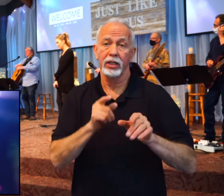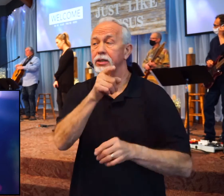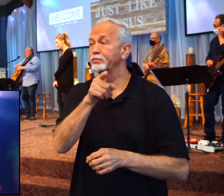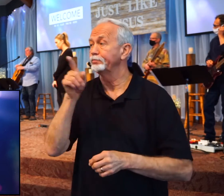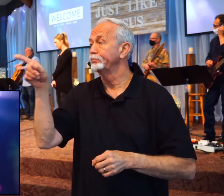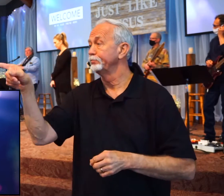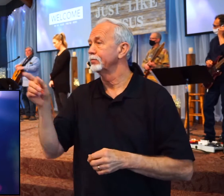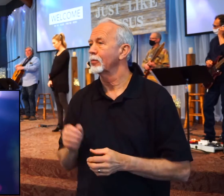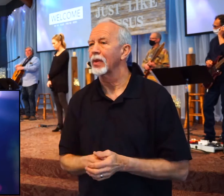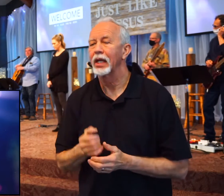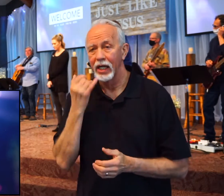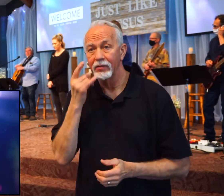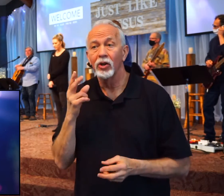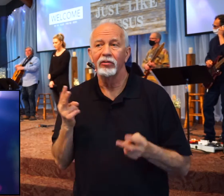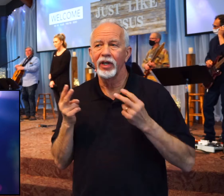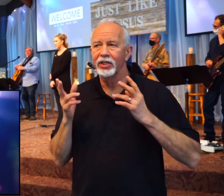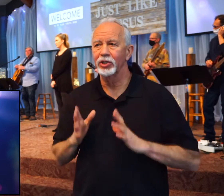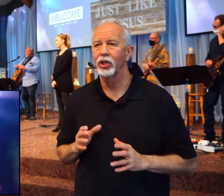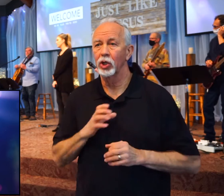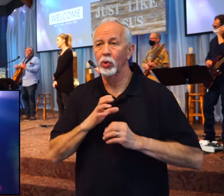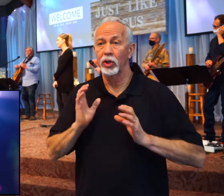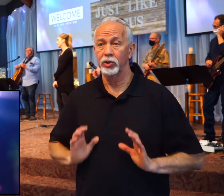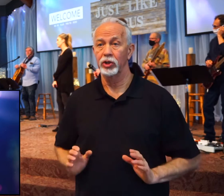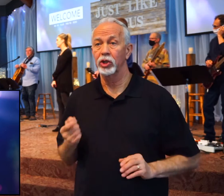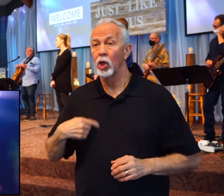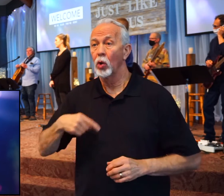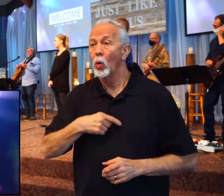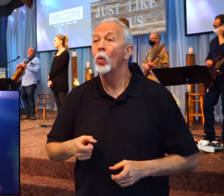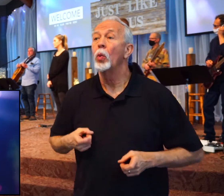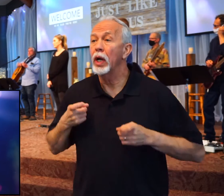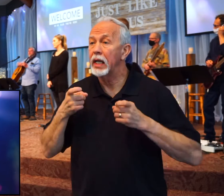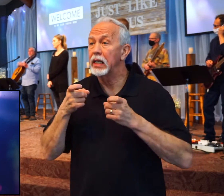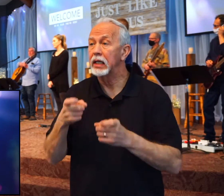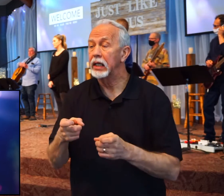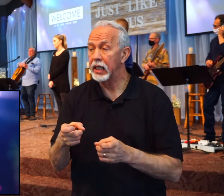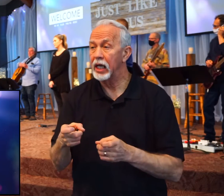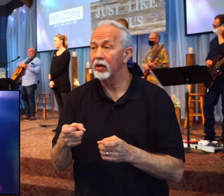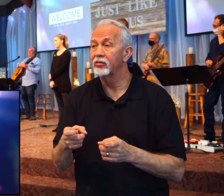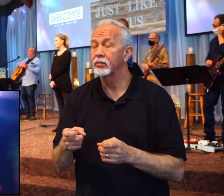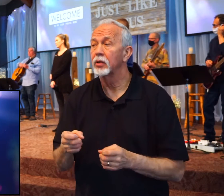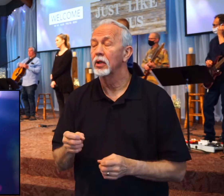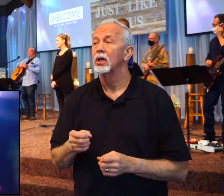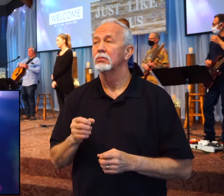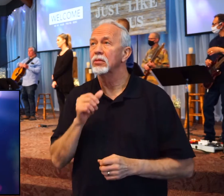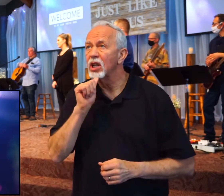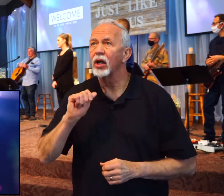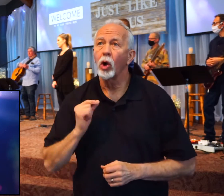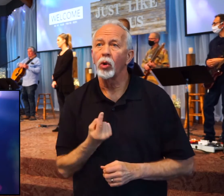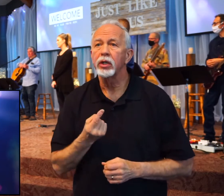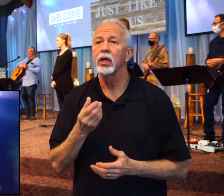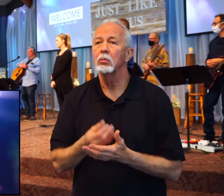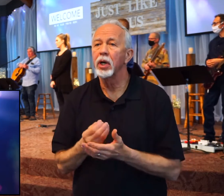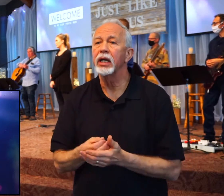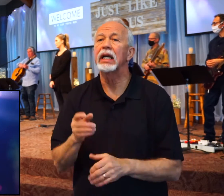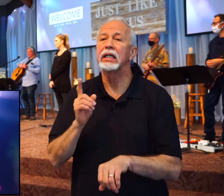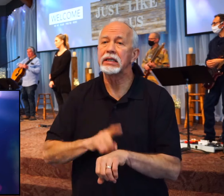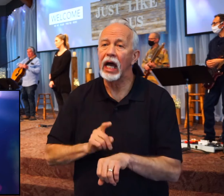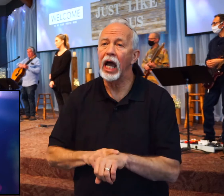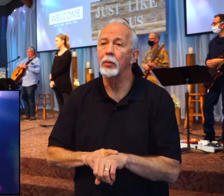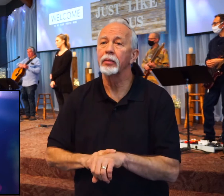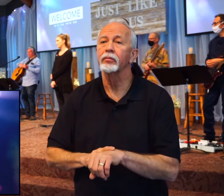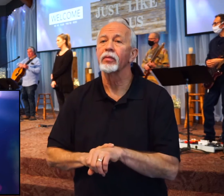with us, Christians, we give often our money and our time and our resources